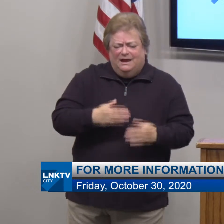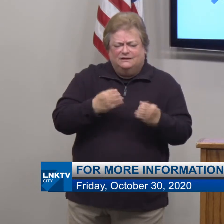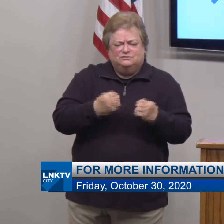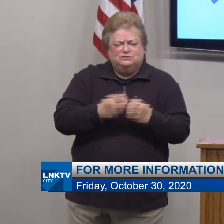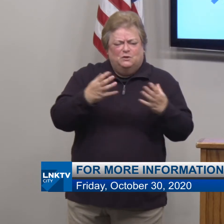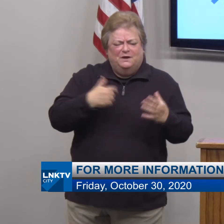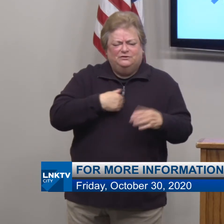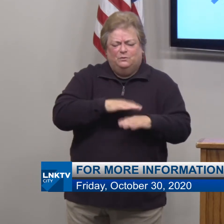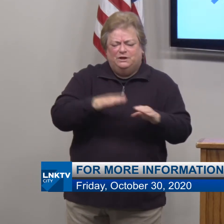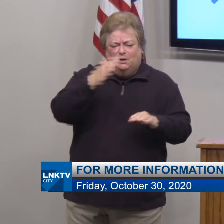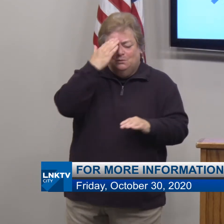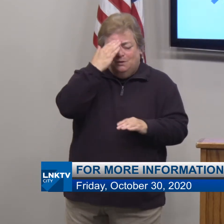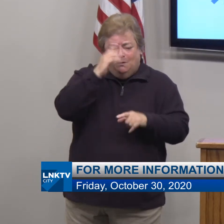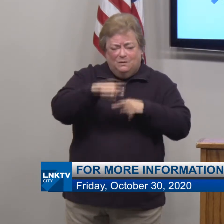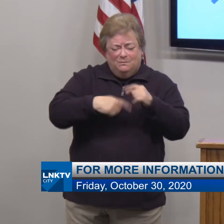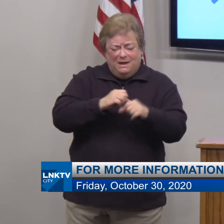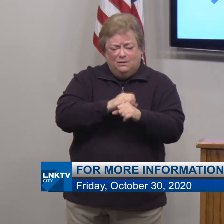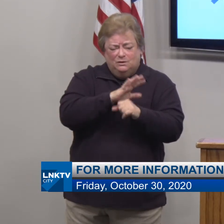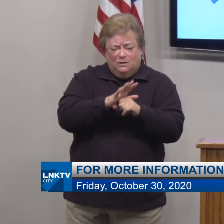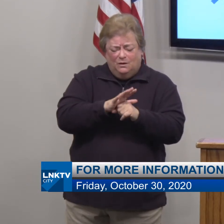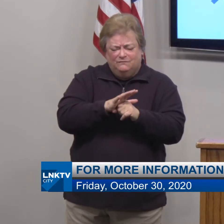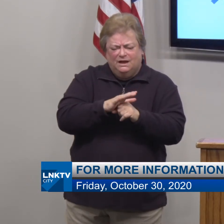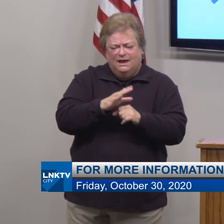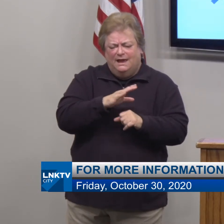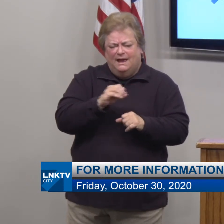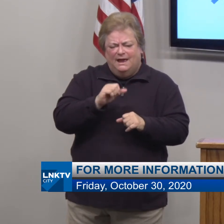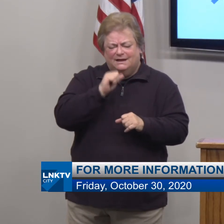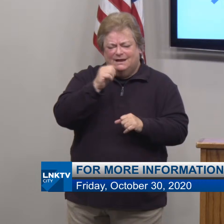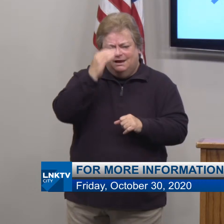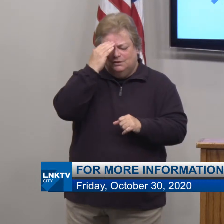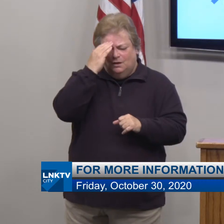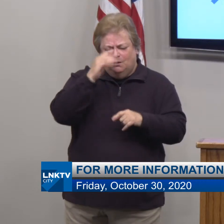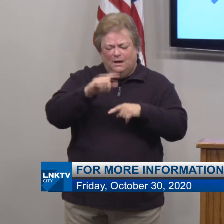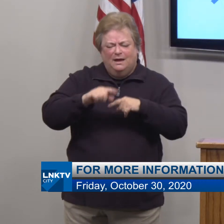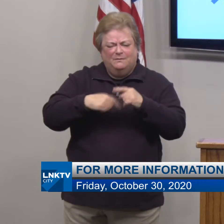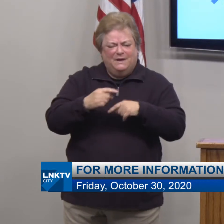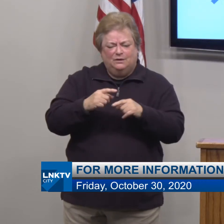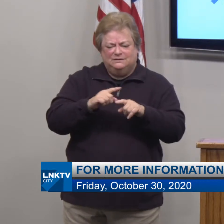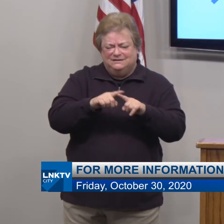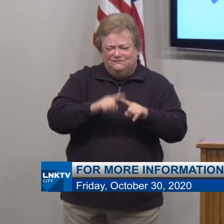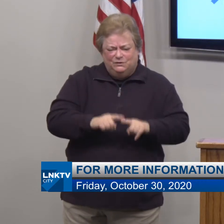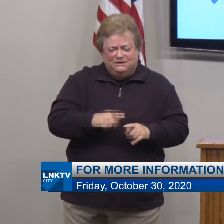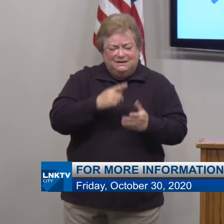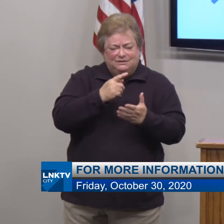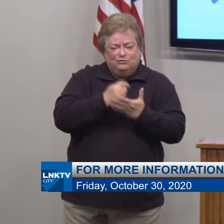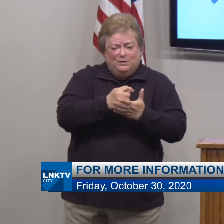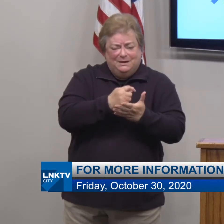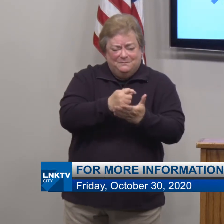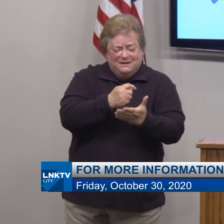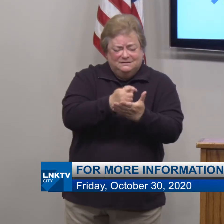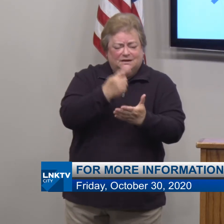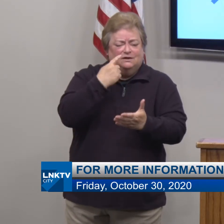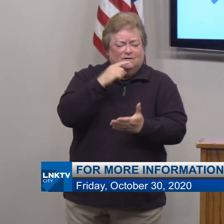have really no known treatment other than the remdesivir and